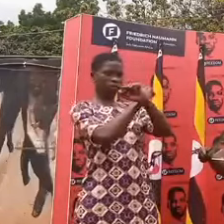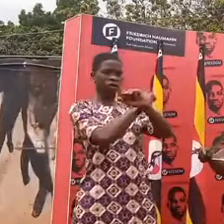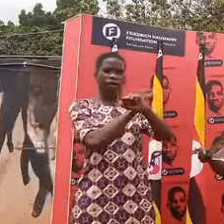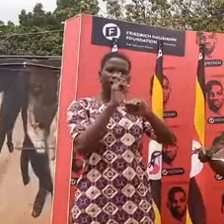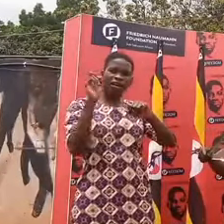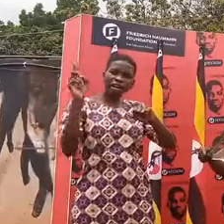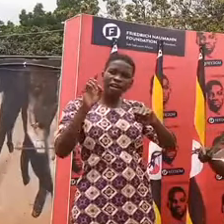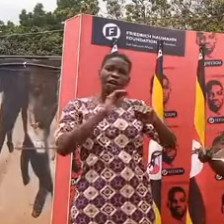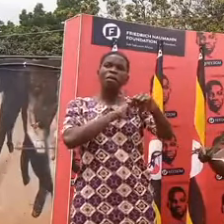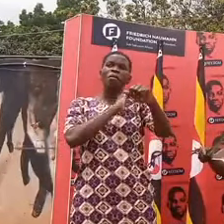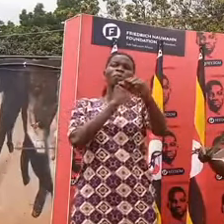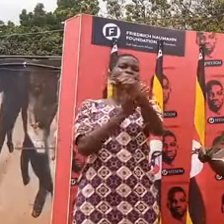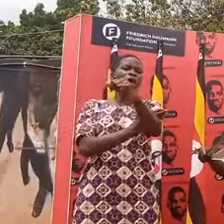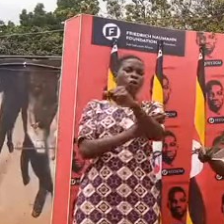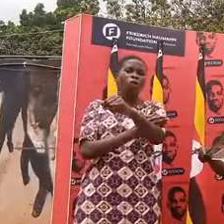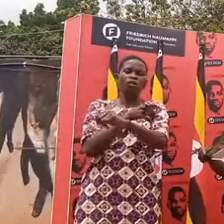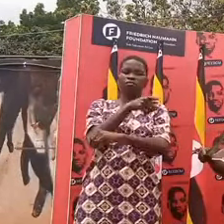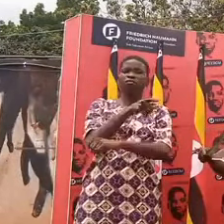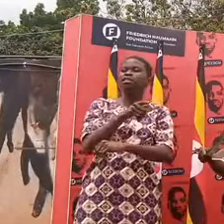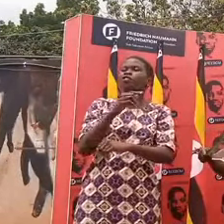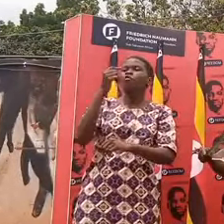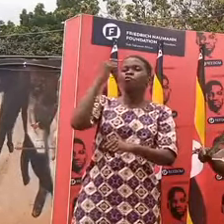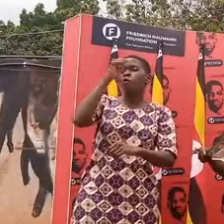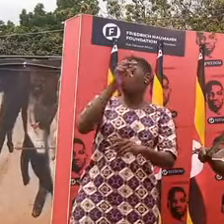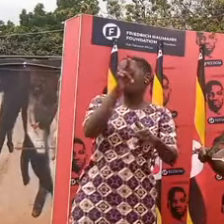people are very resolved.